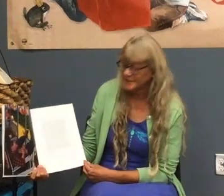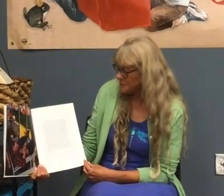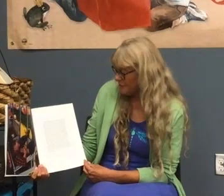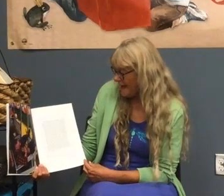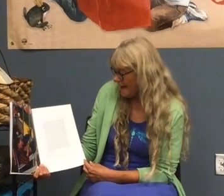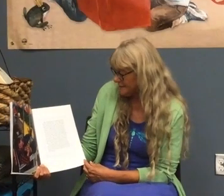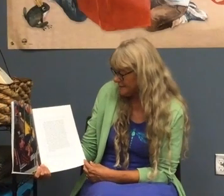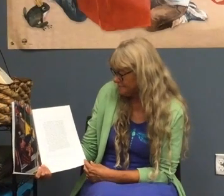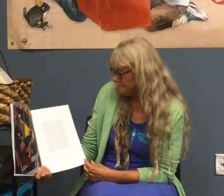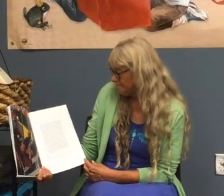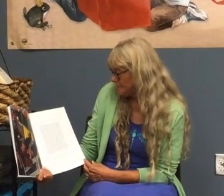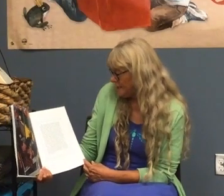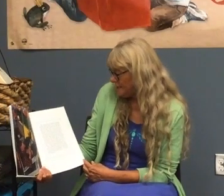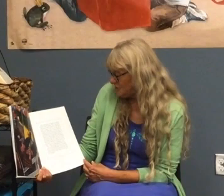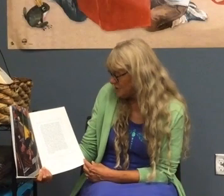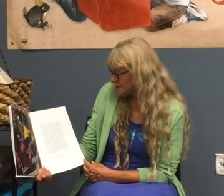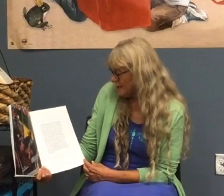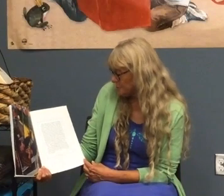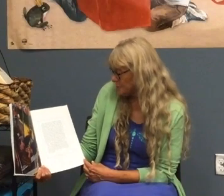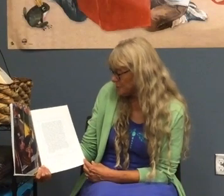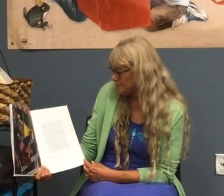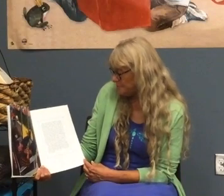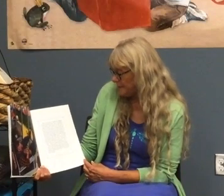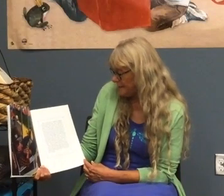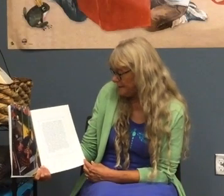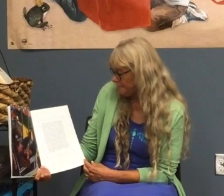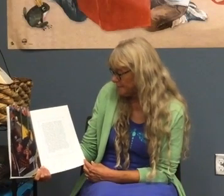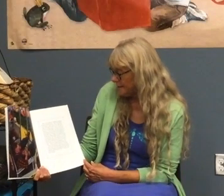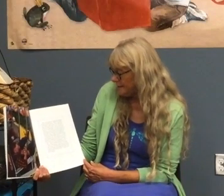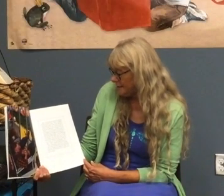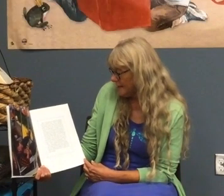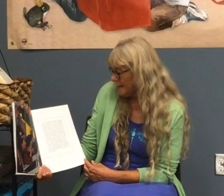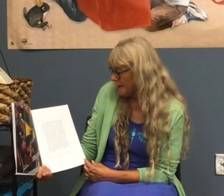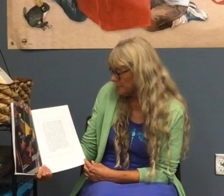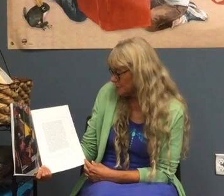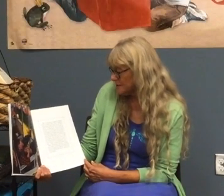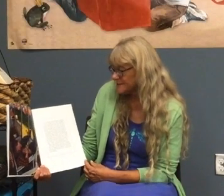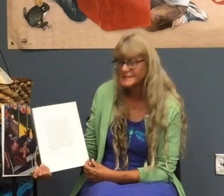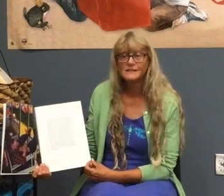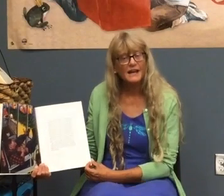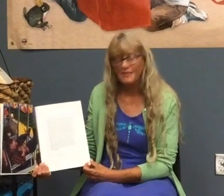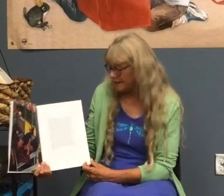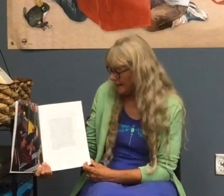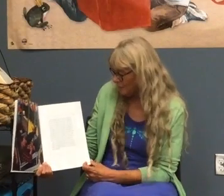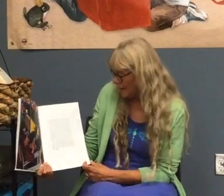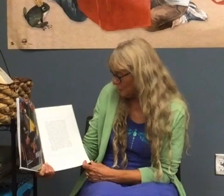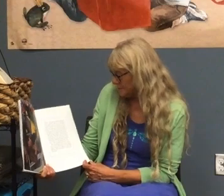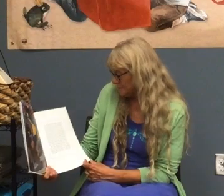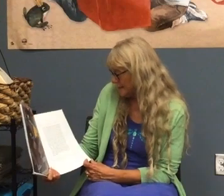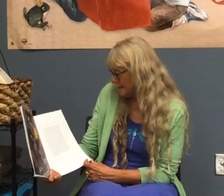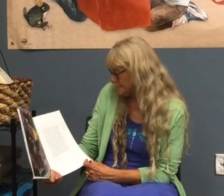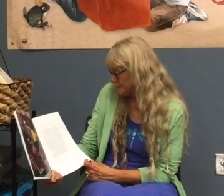He didn't ask why you weren't this or that. He just let a person be. He let a person sit and think out